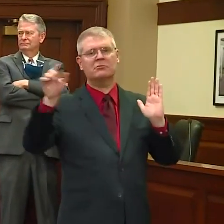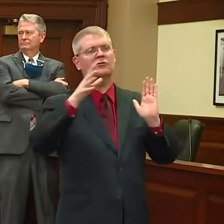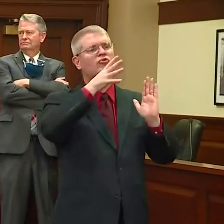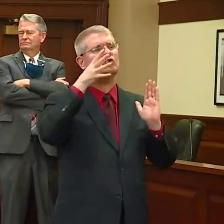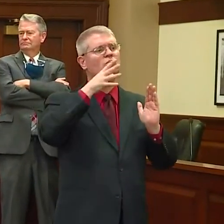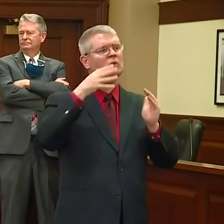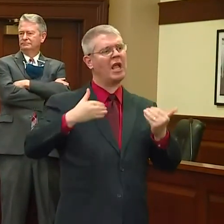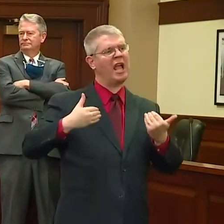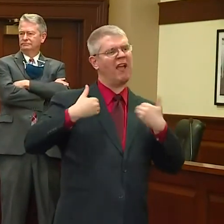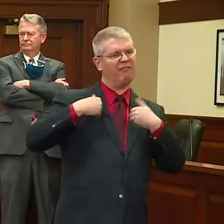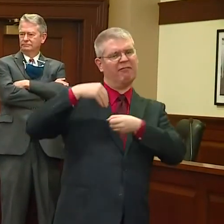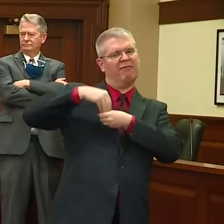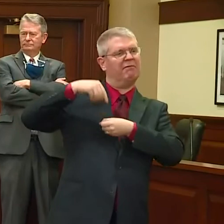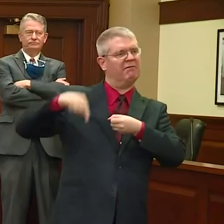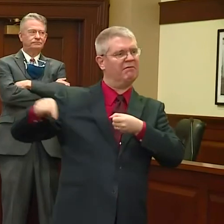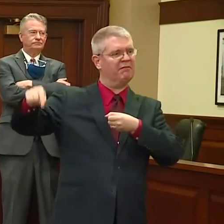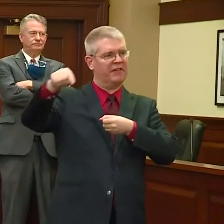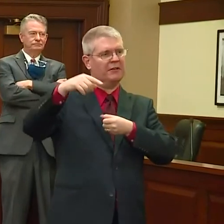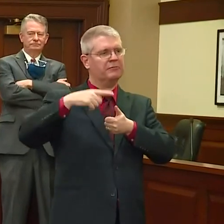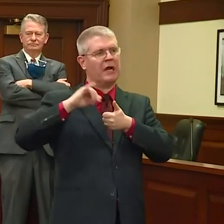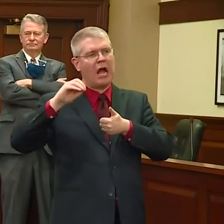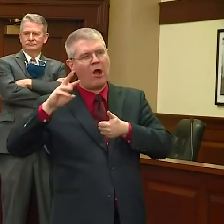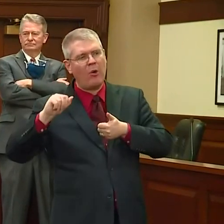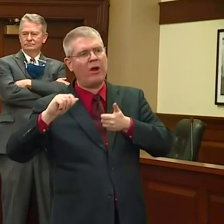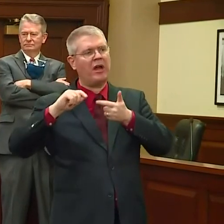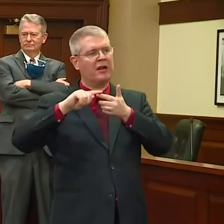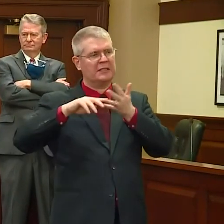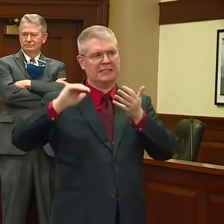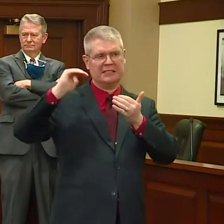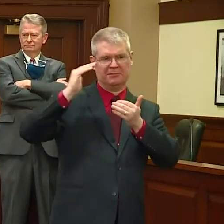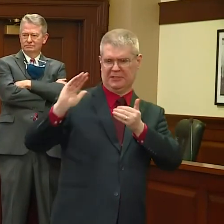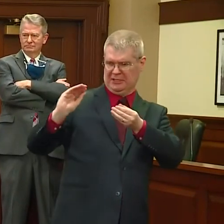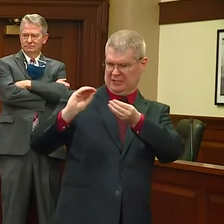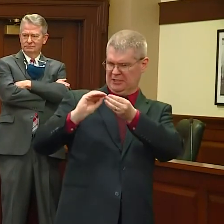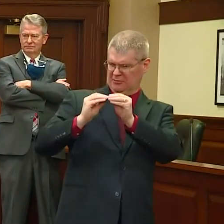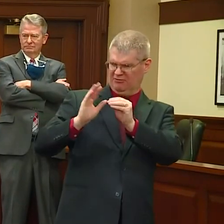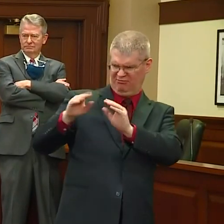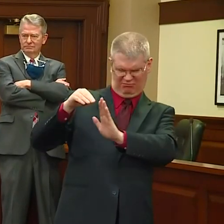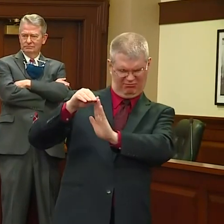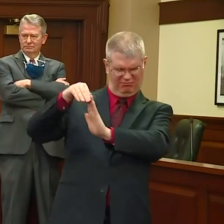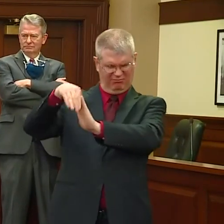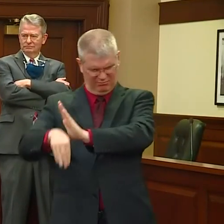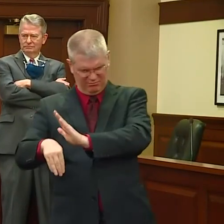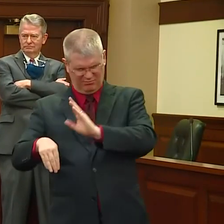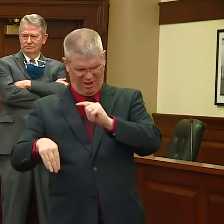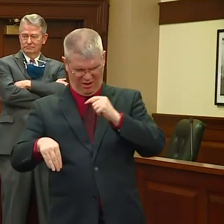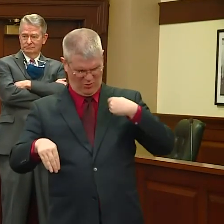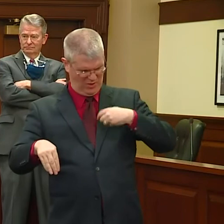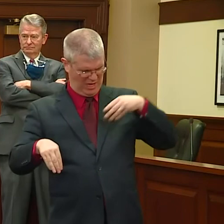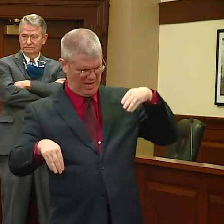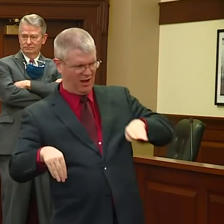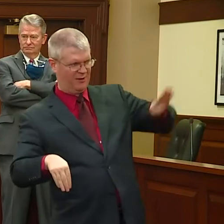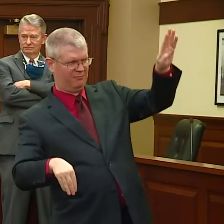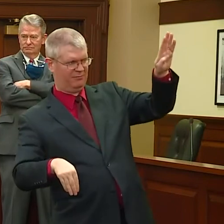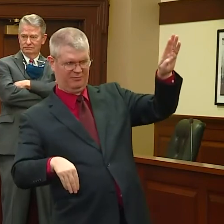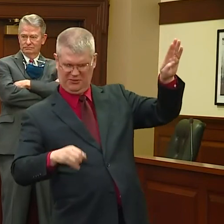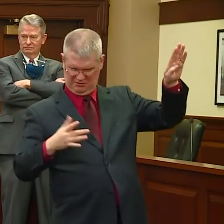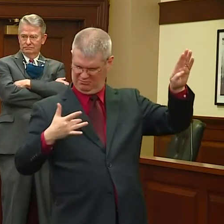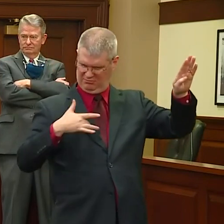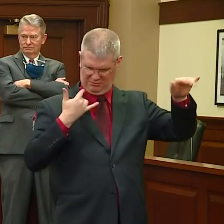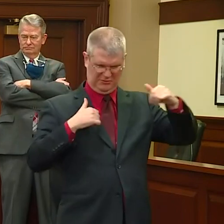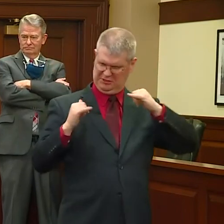those things. Yeah, thank you, Melissa. A couple points on that. First of all, as I think the map showed really